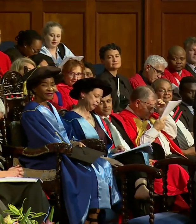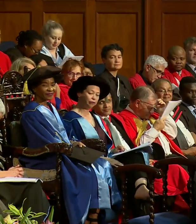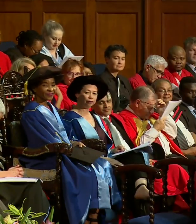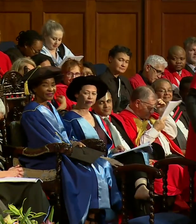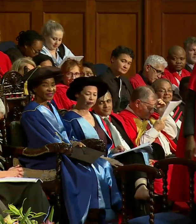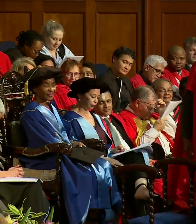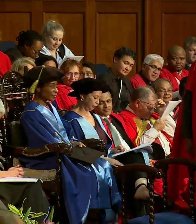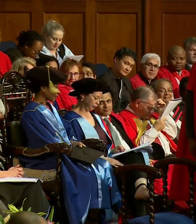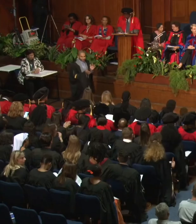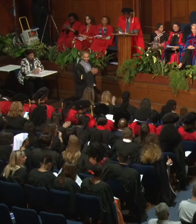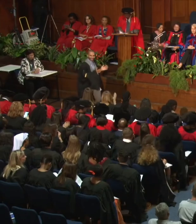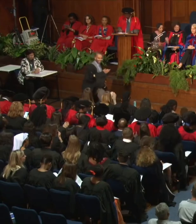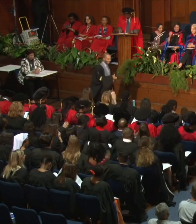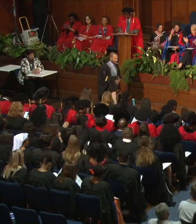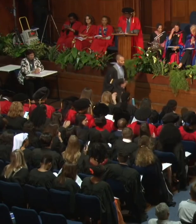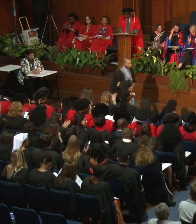Nicole Lewis Ruff.